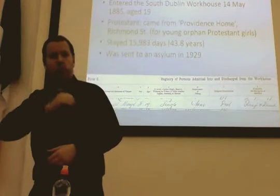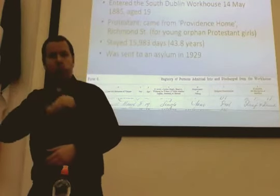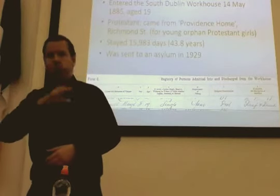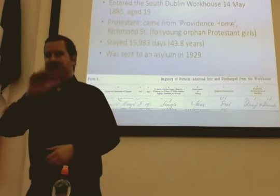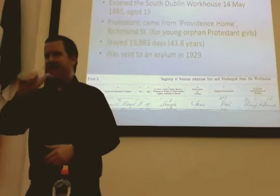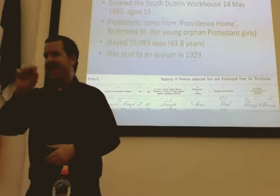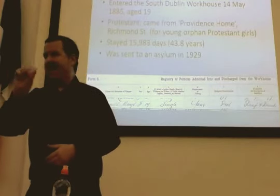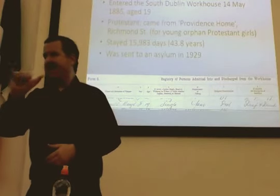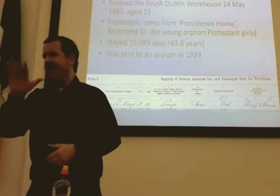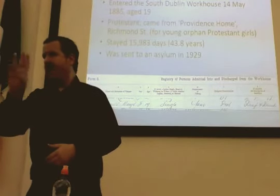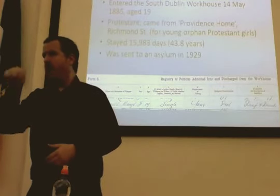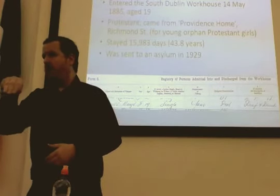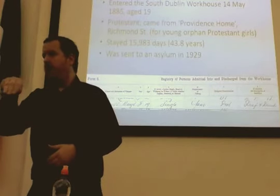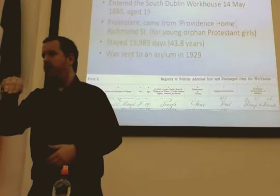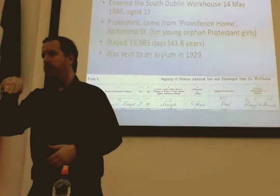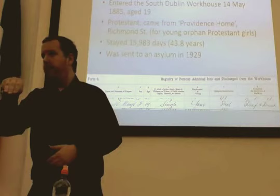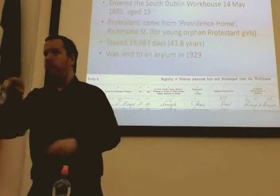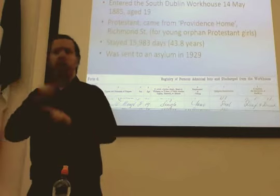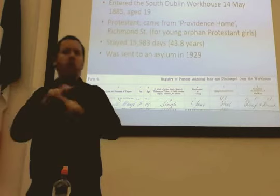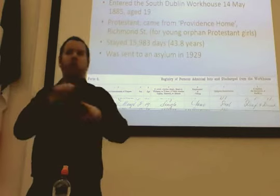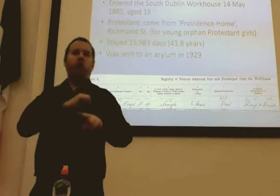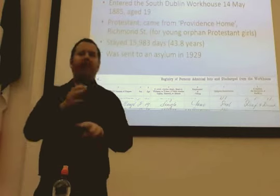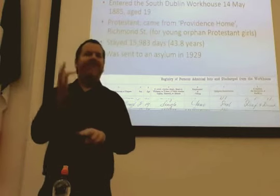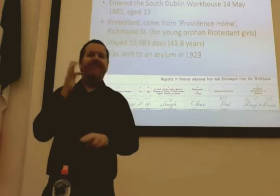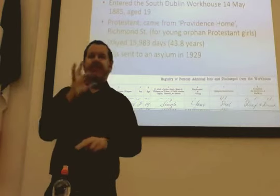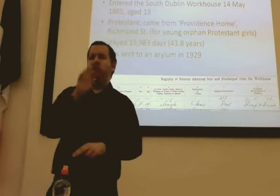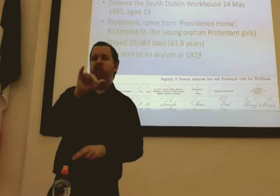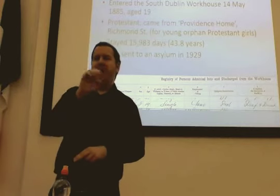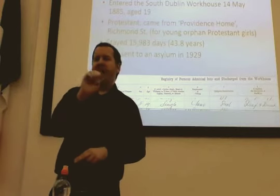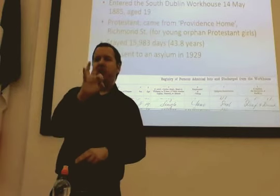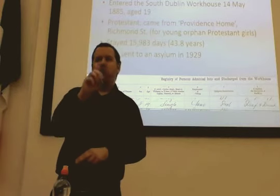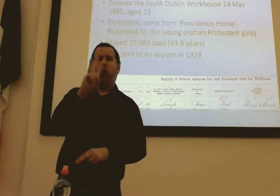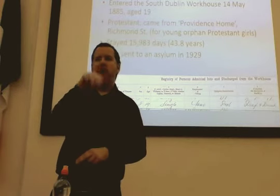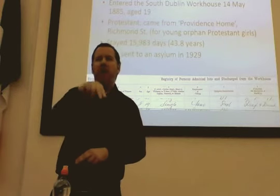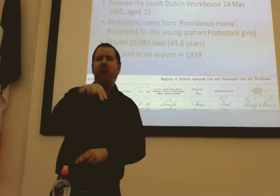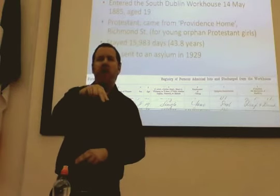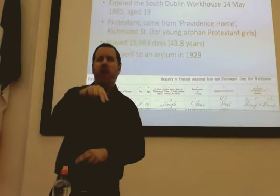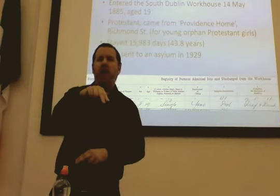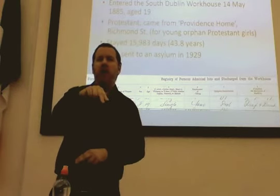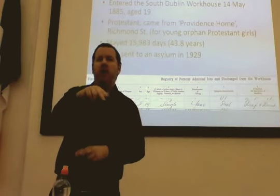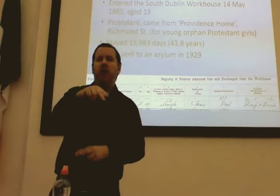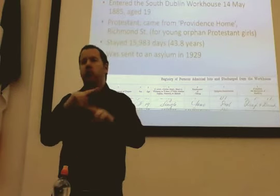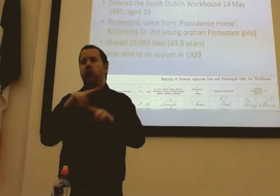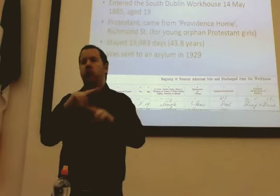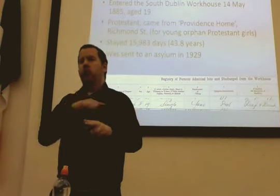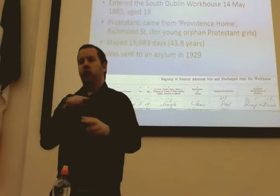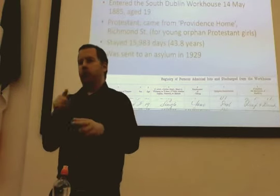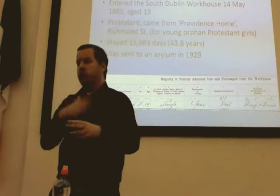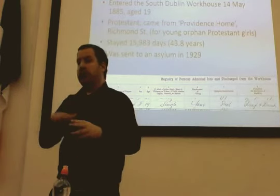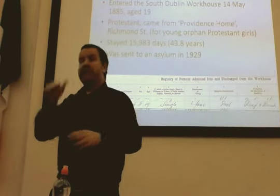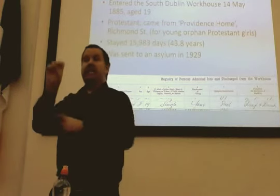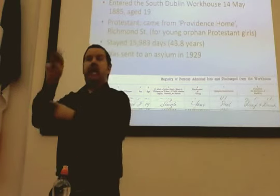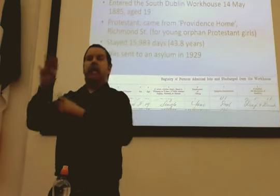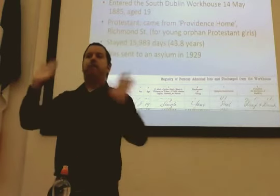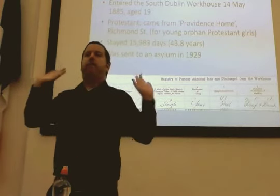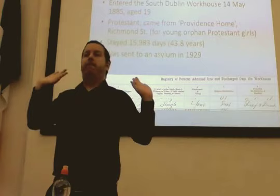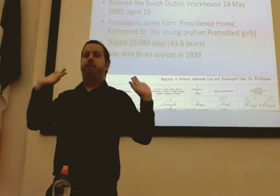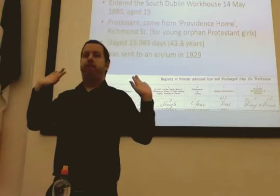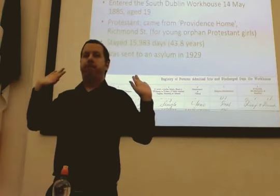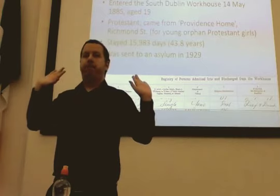actually transferred to an asylum. I'm not sure if it was Grange Gorman. I'm not sure exactly, just as